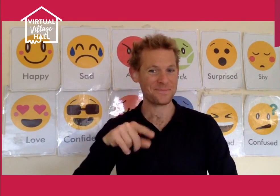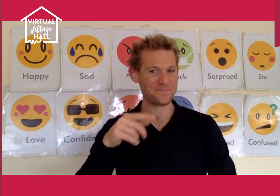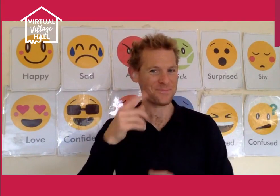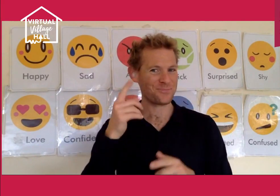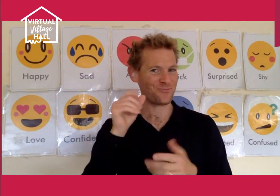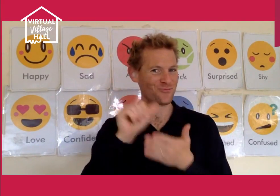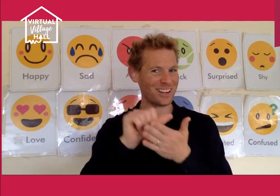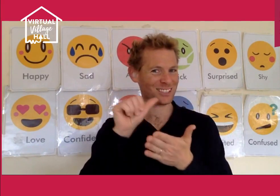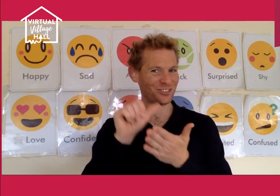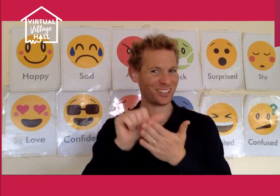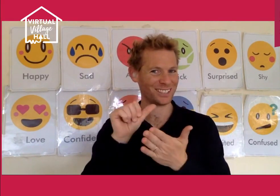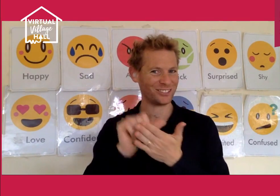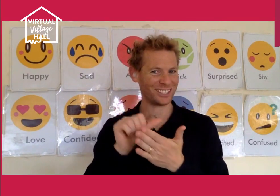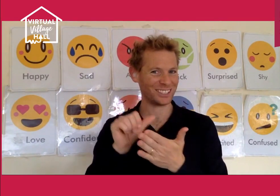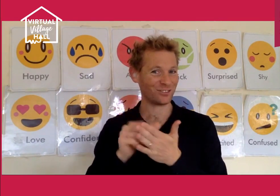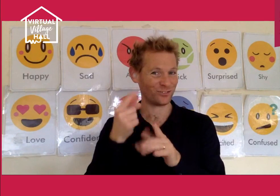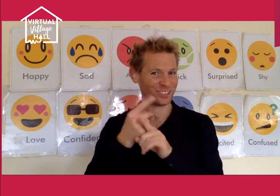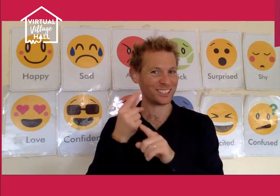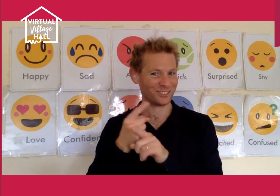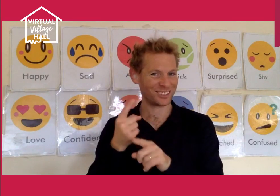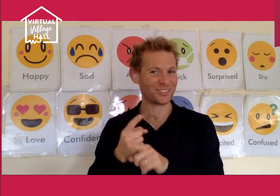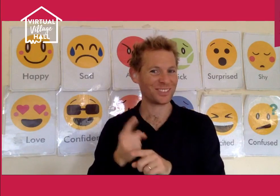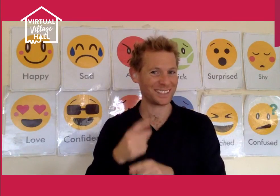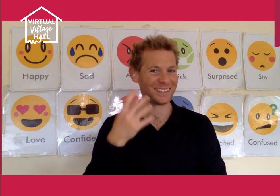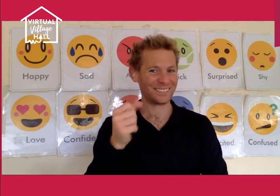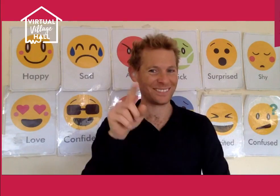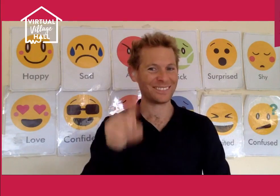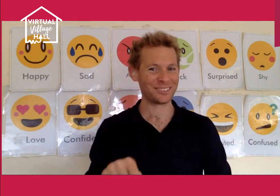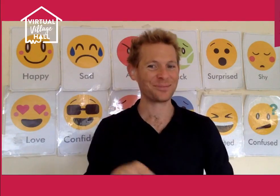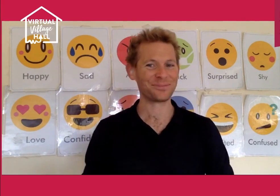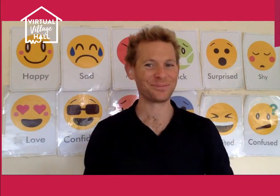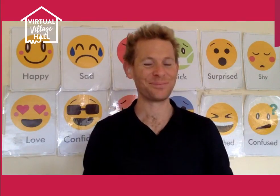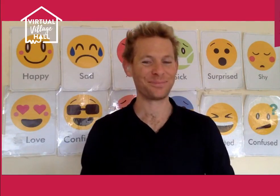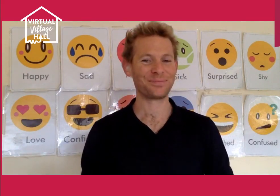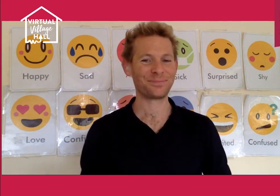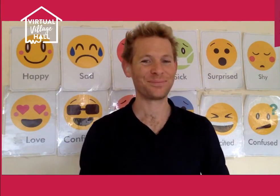Okay, well done, everyone. I'm looking and they're all right. They're all great.